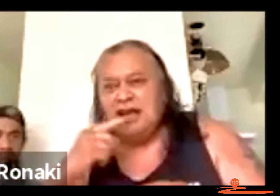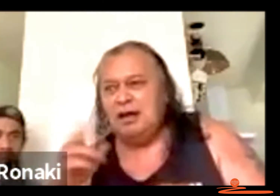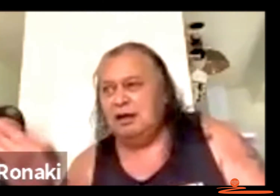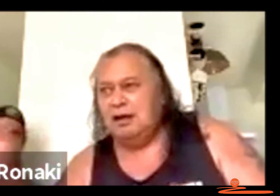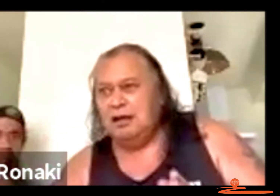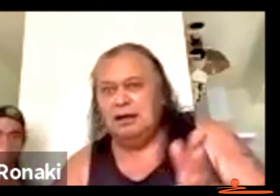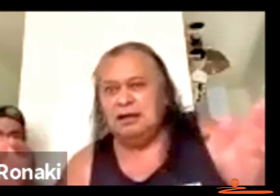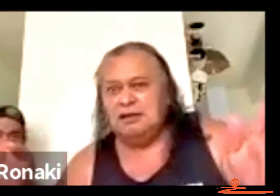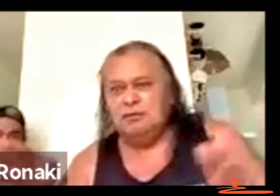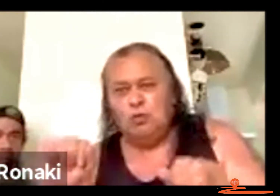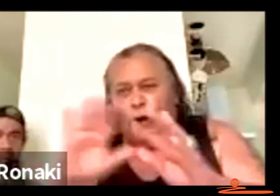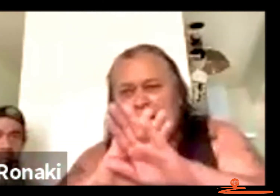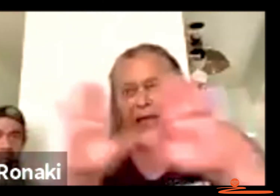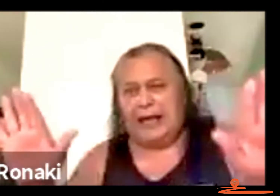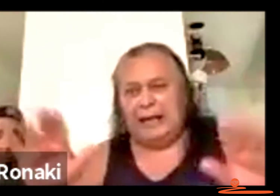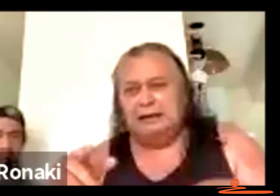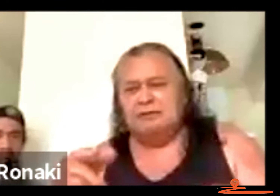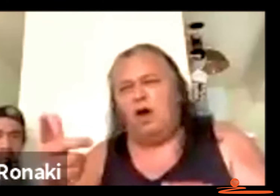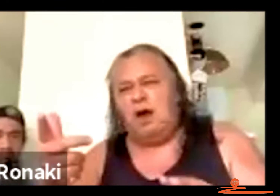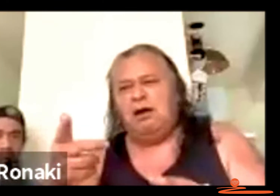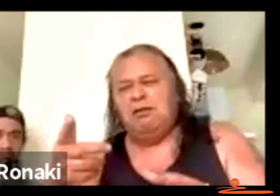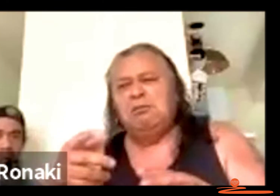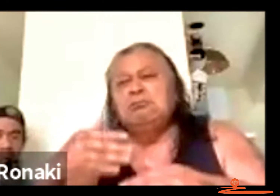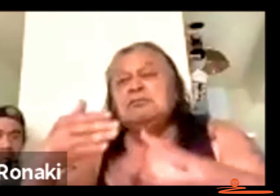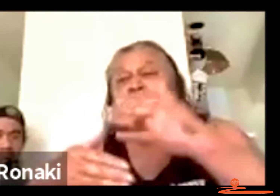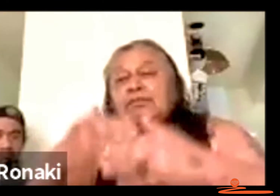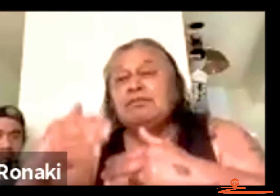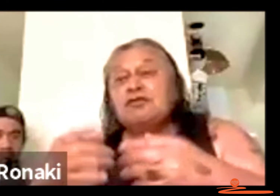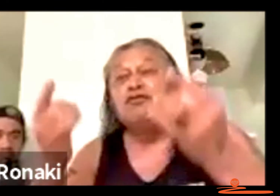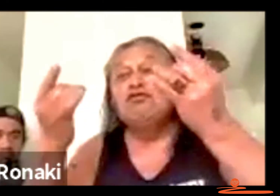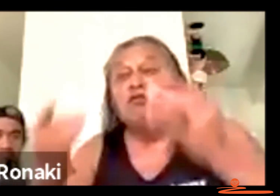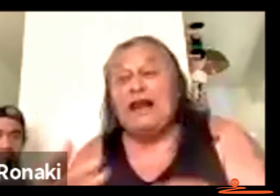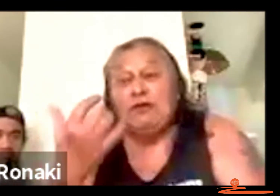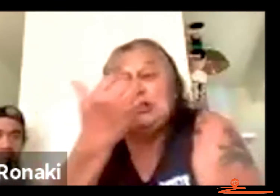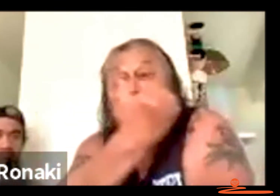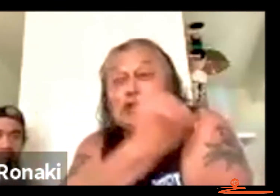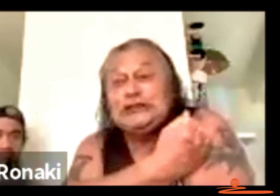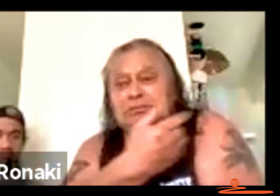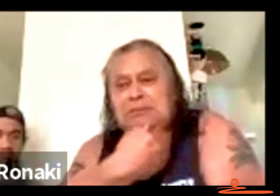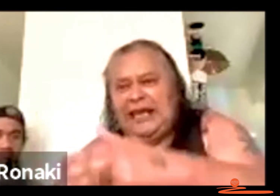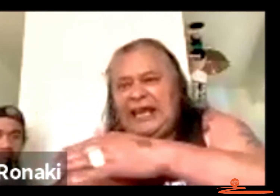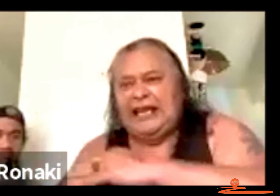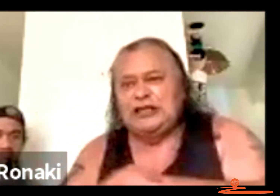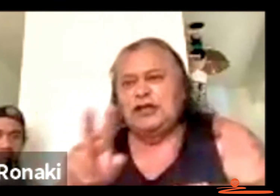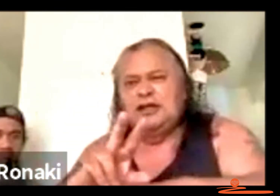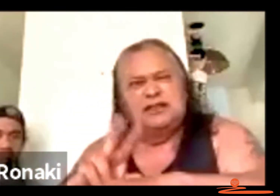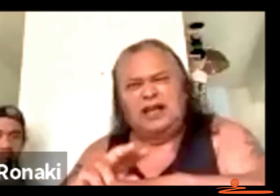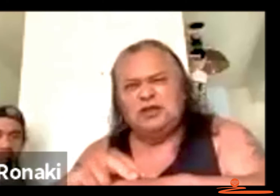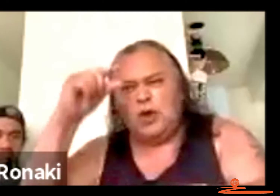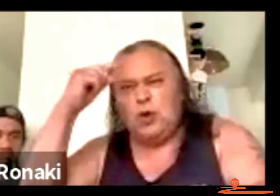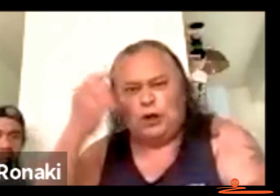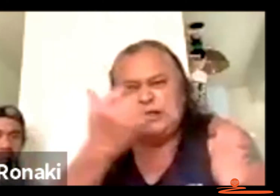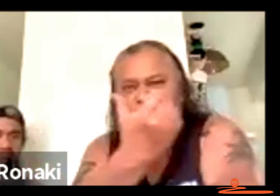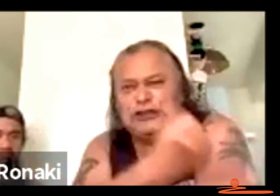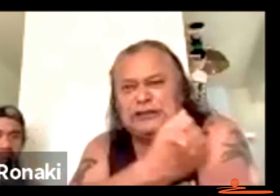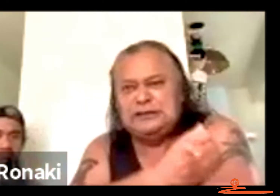requests as an interpreter. So they should be able to have some sort of backup plans and be ready for us when